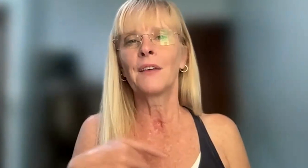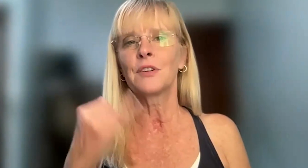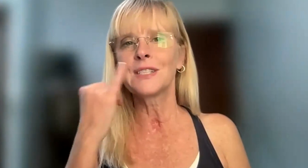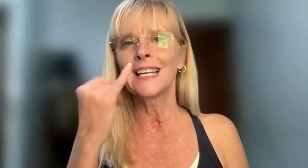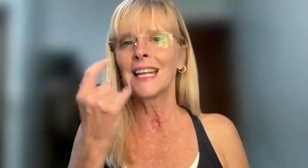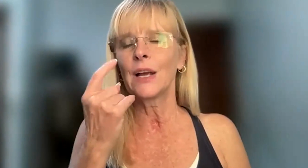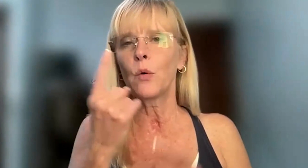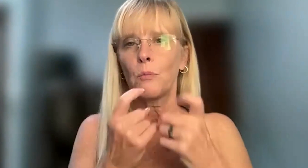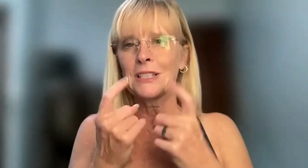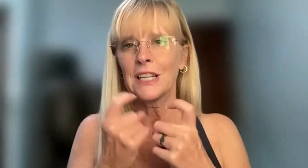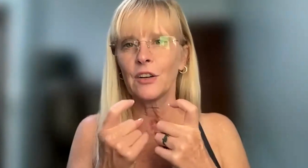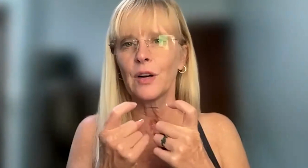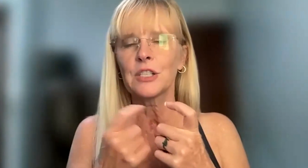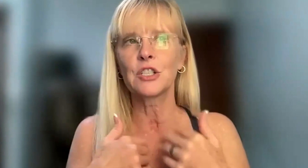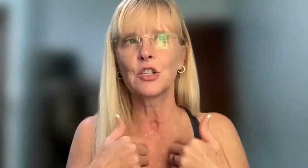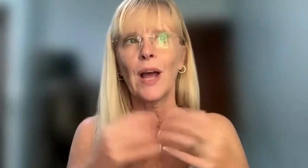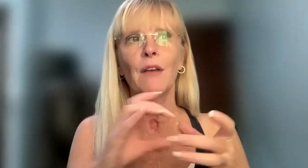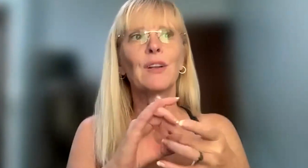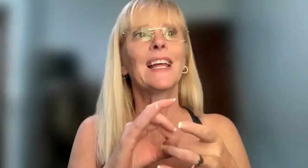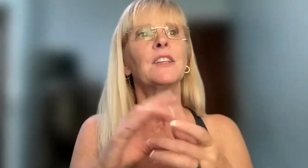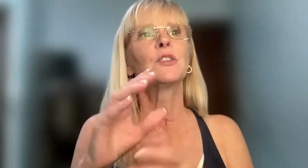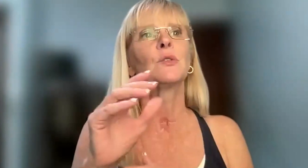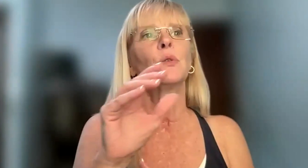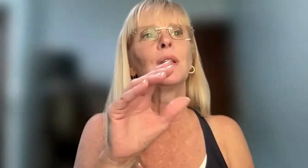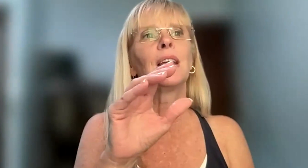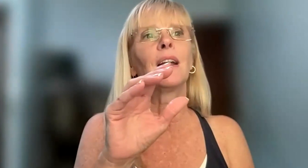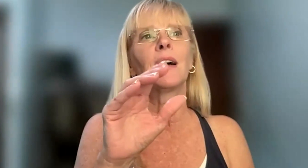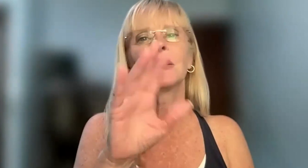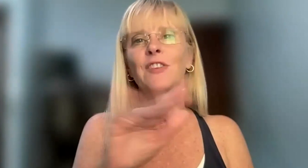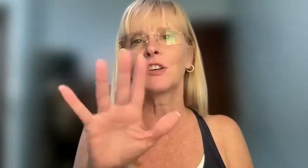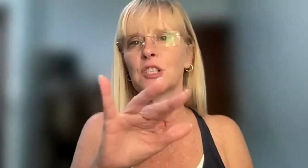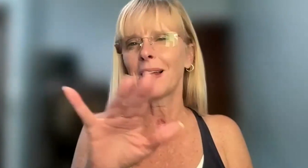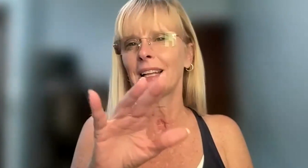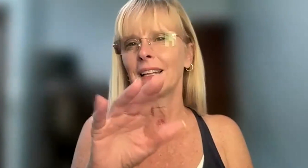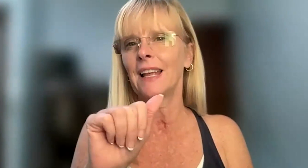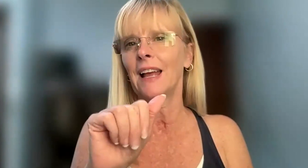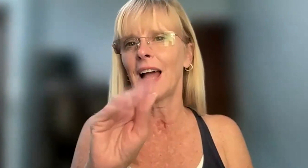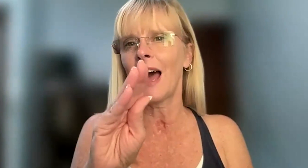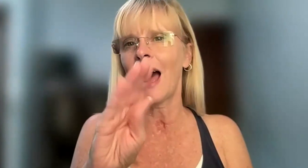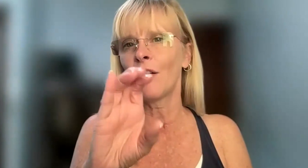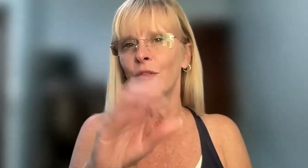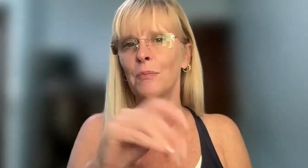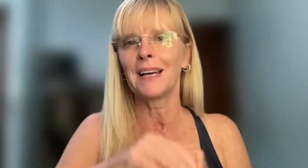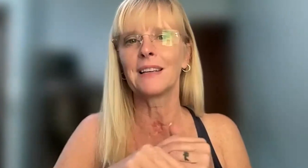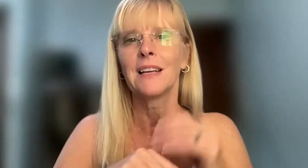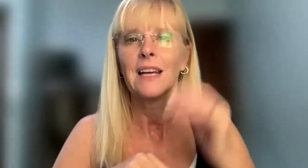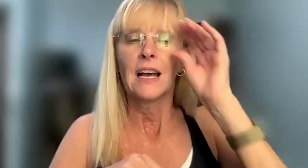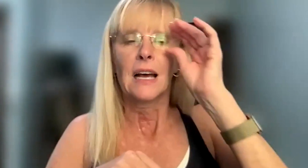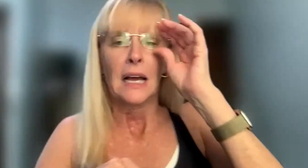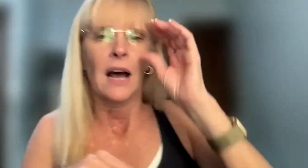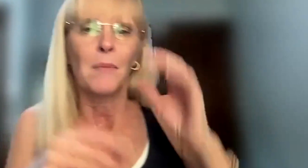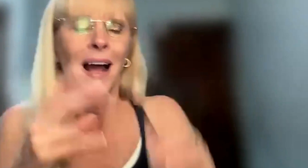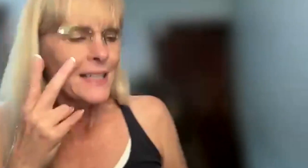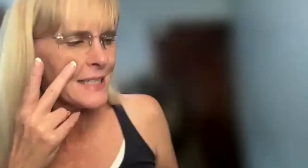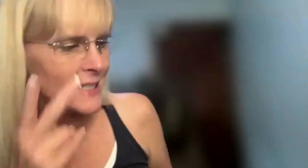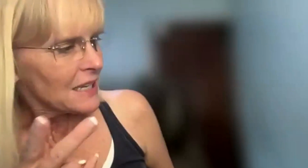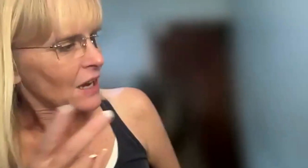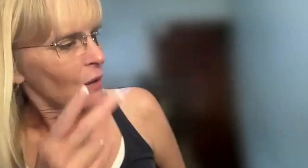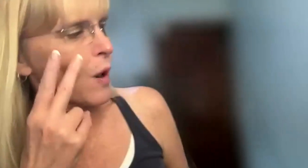there's any particular questions you have related to the finger spelling the alphabet. I